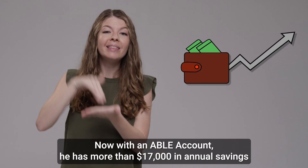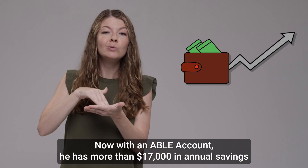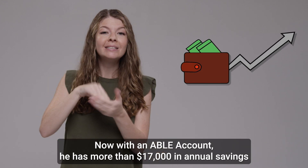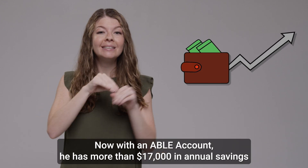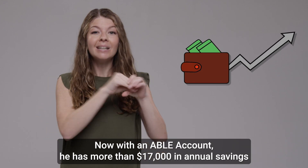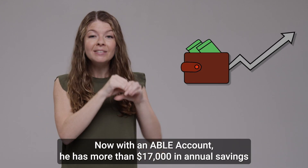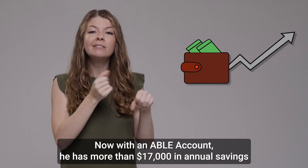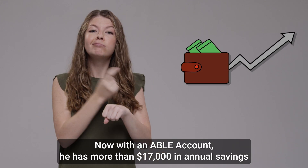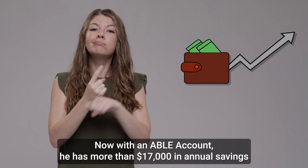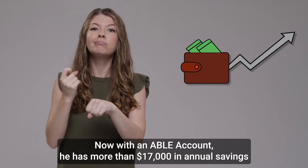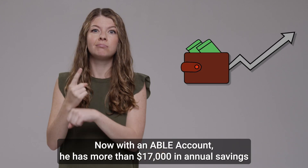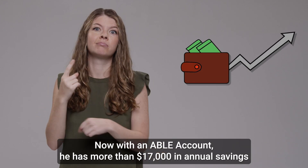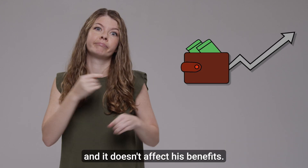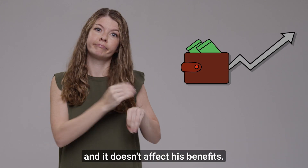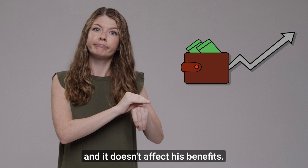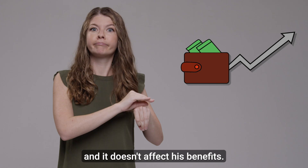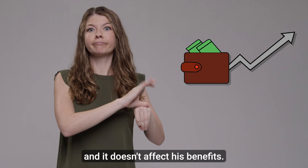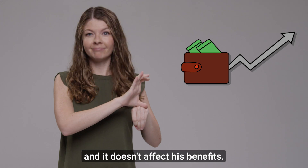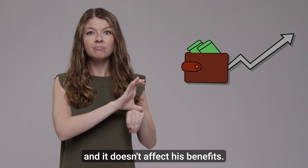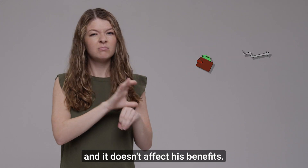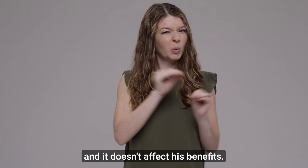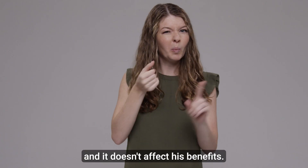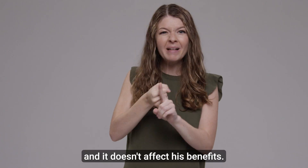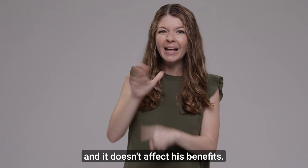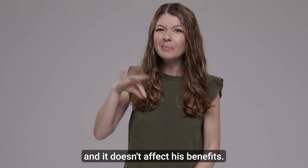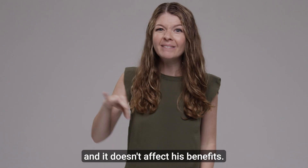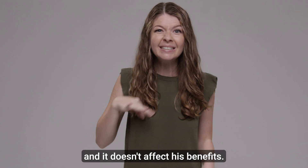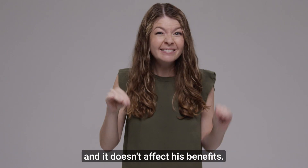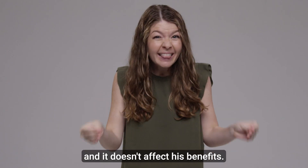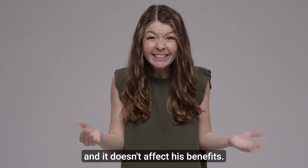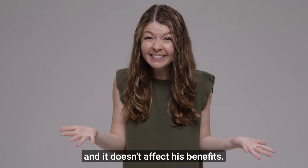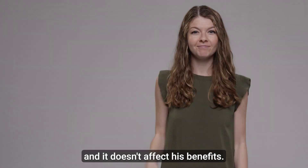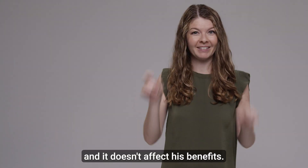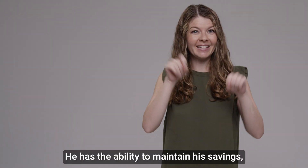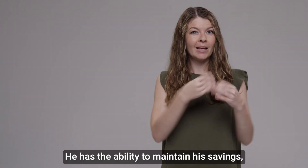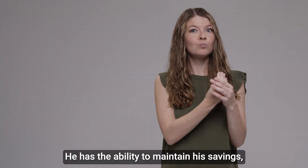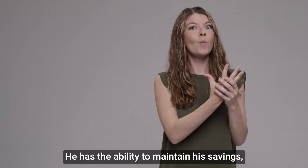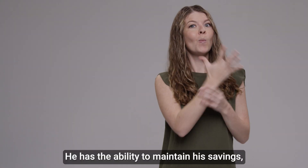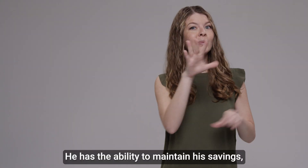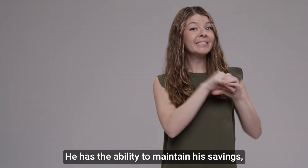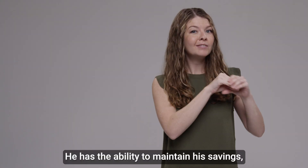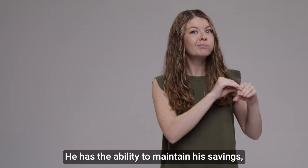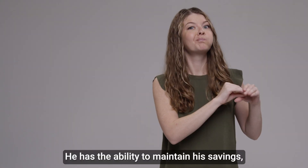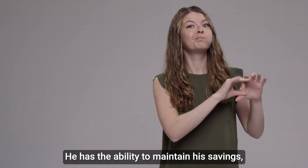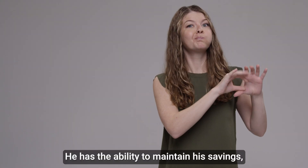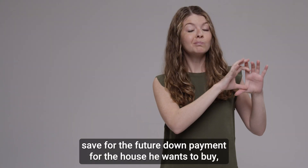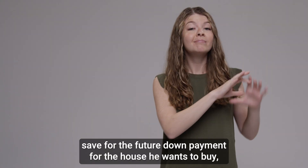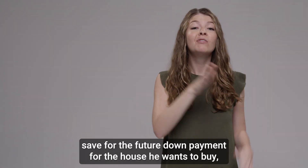than $17,000 in annual savings, and it doesn't affect his benefits. He has the ability to maintain his savings,